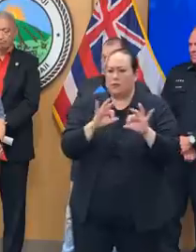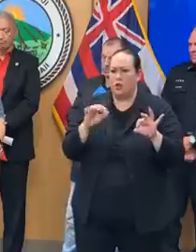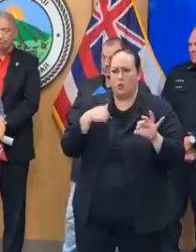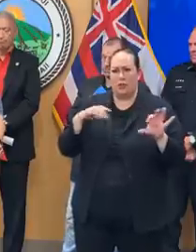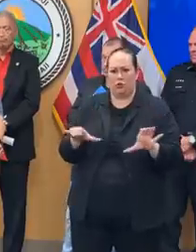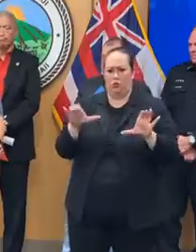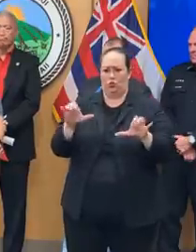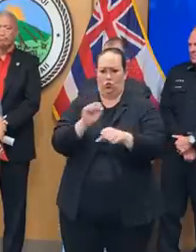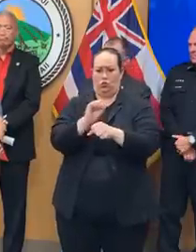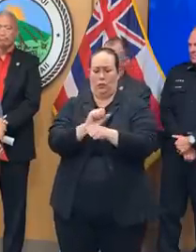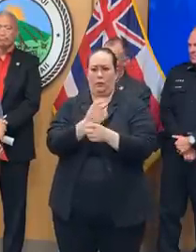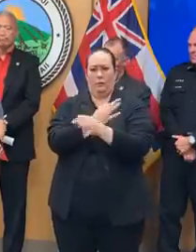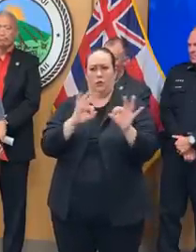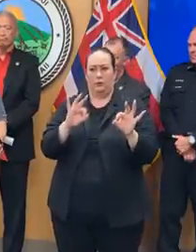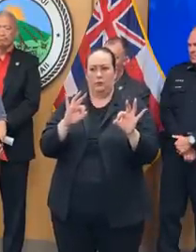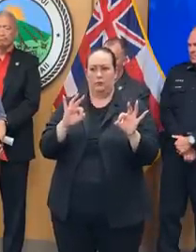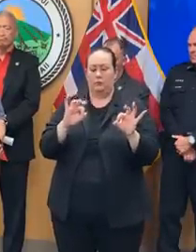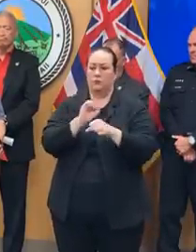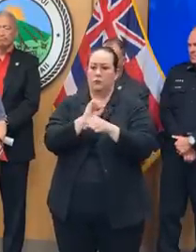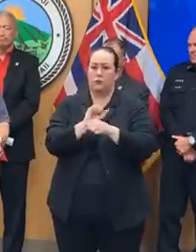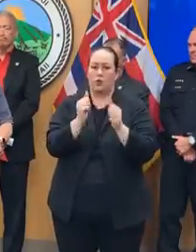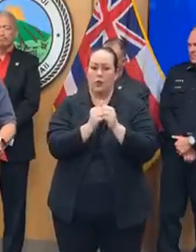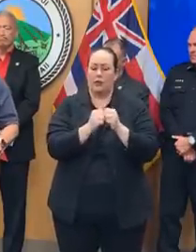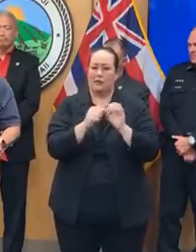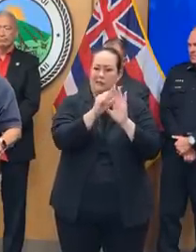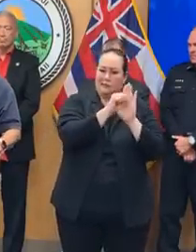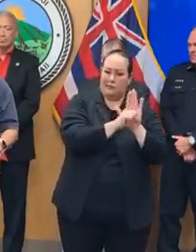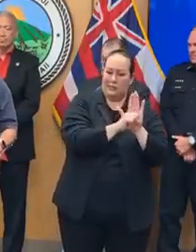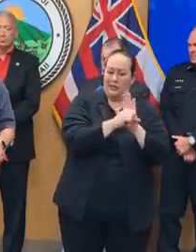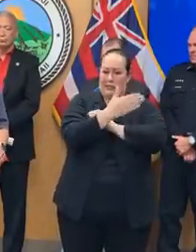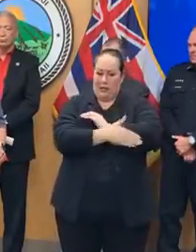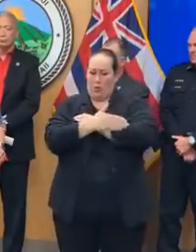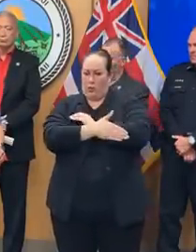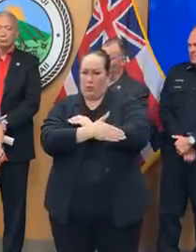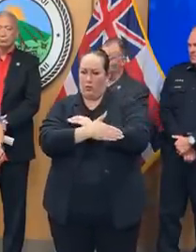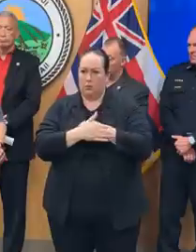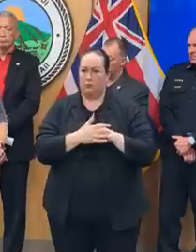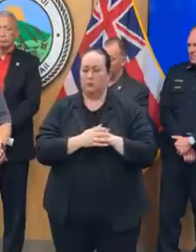We are doing this in close coordination with the county and the state, our state counterparts,